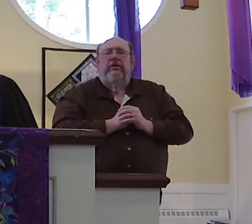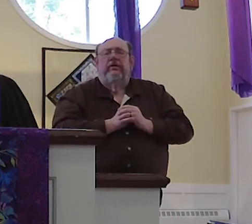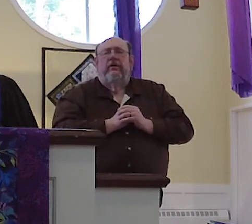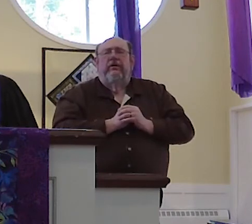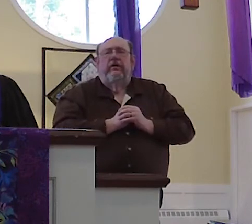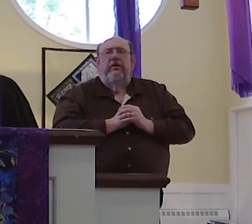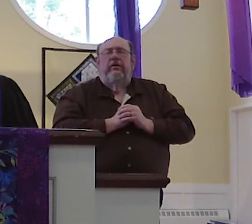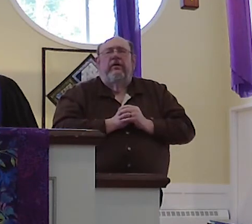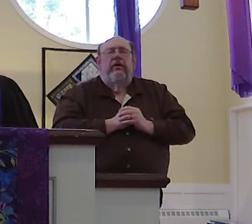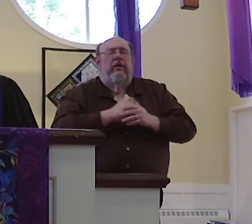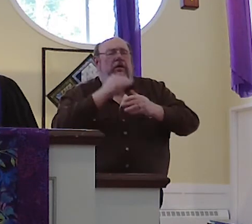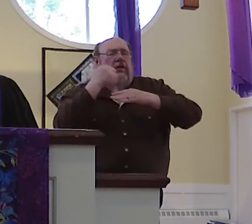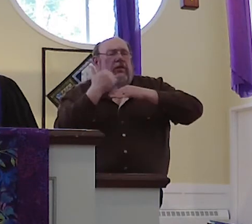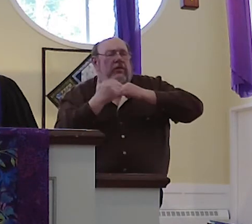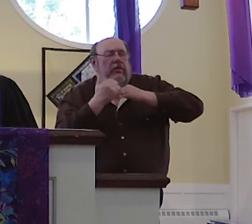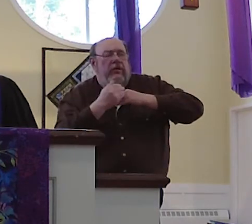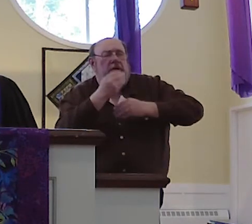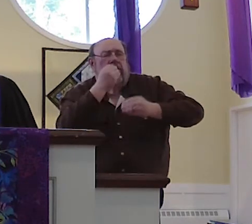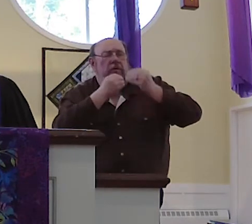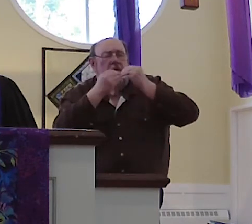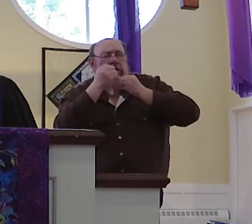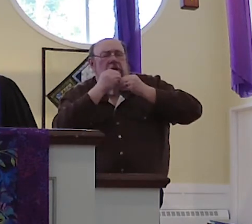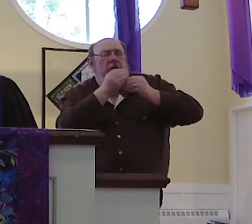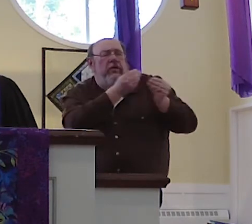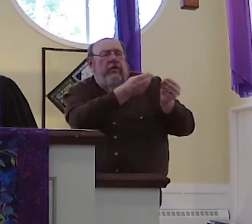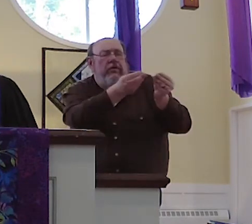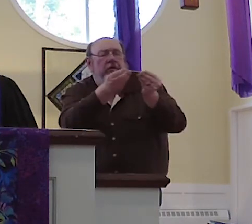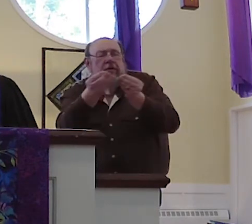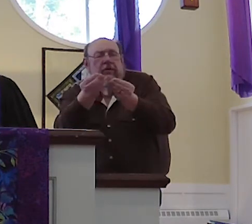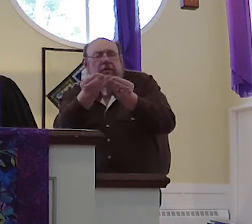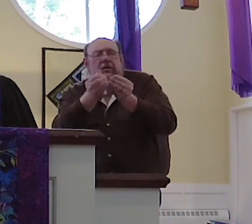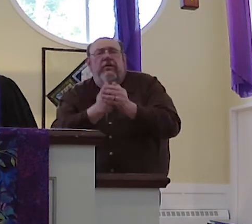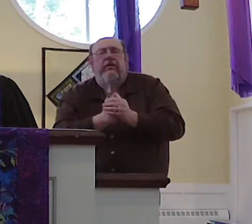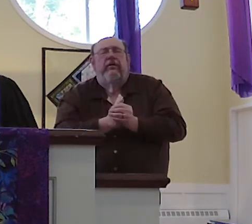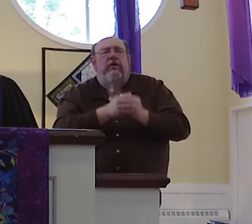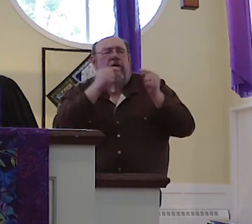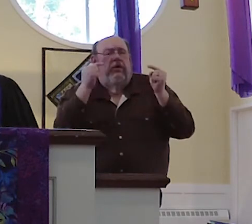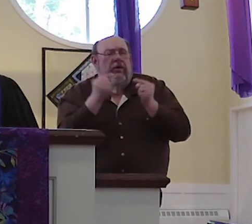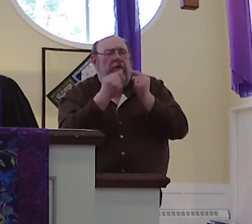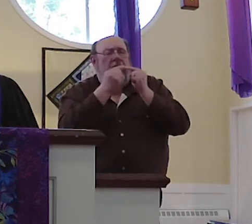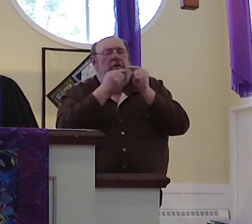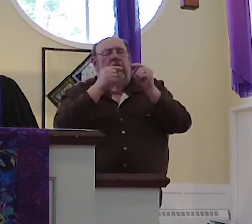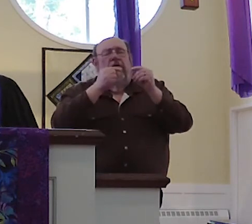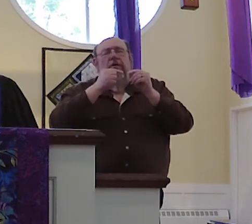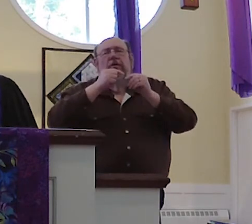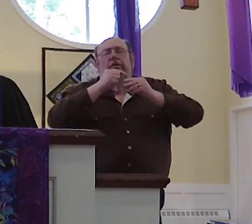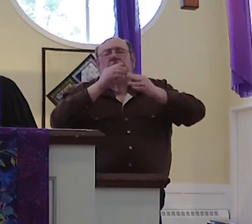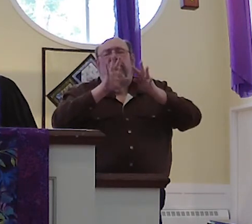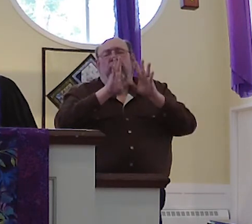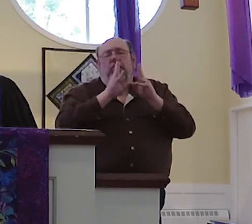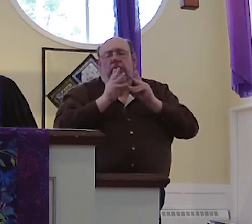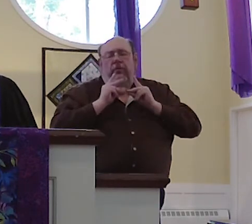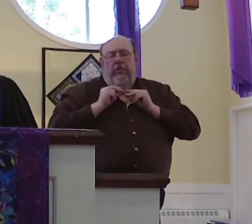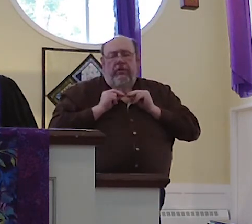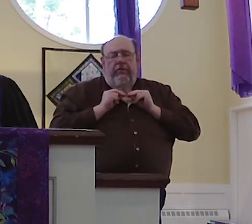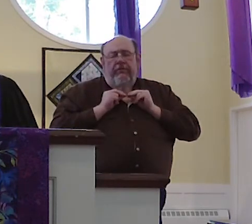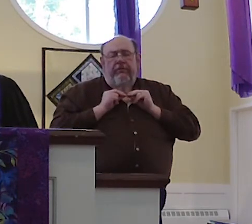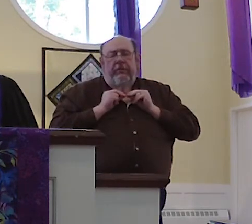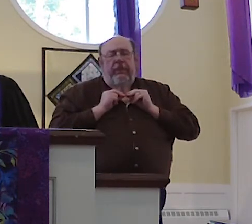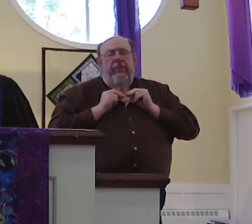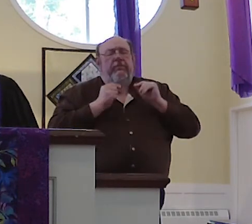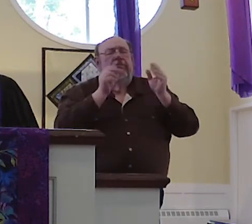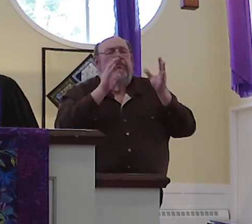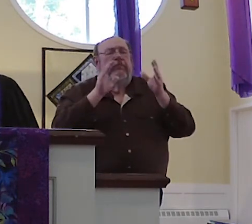With the bread we need for today, feed us. And the hurts we absorb from one another, forgive